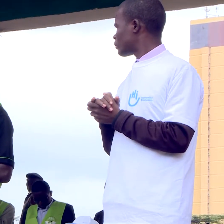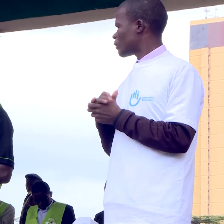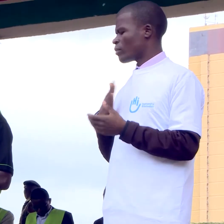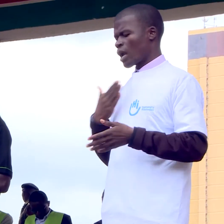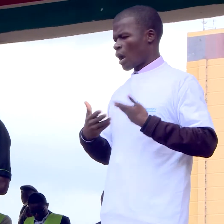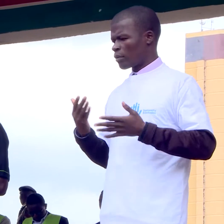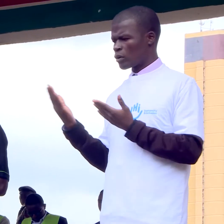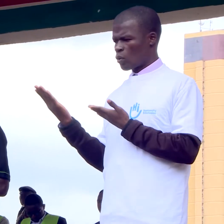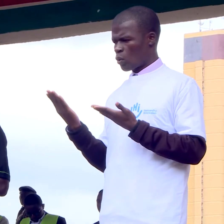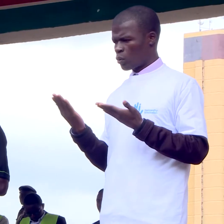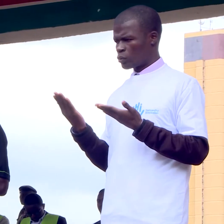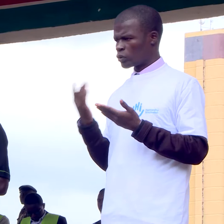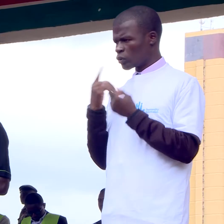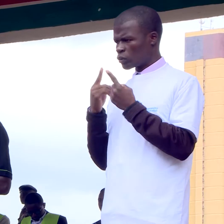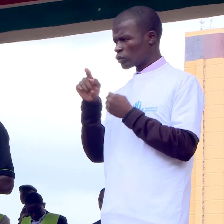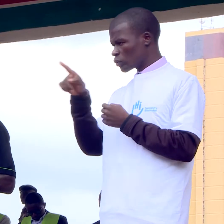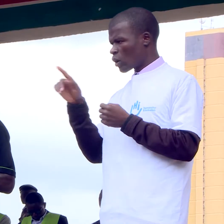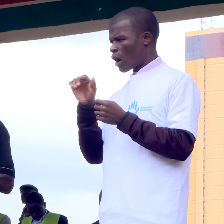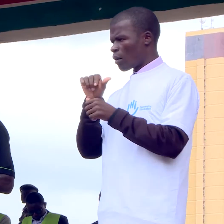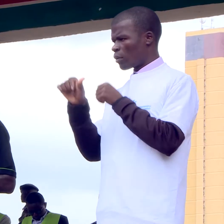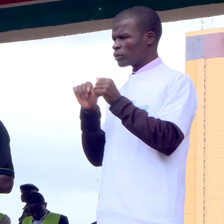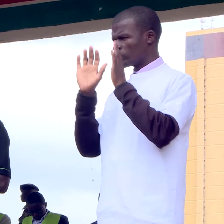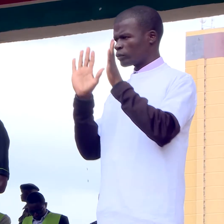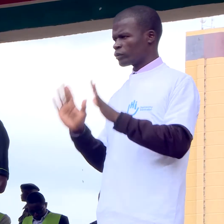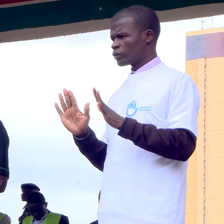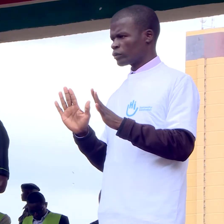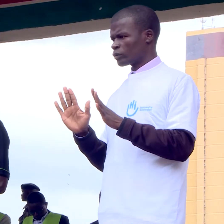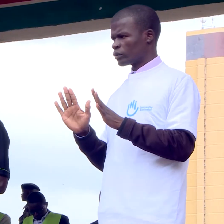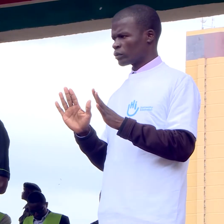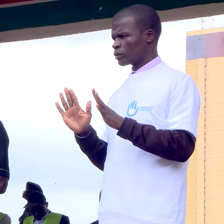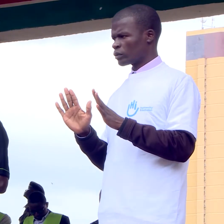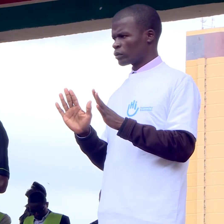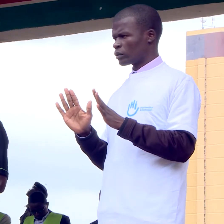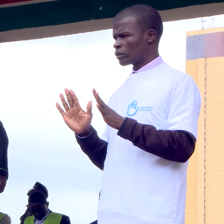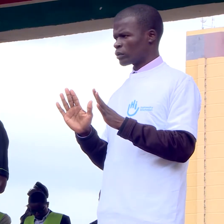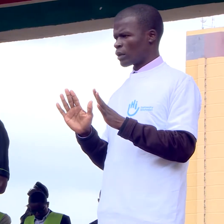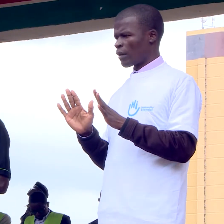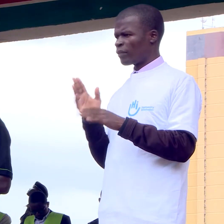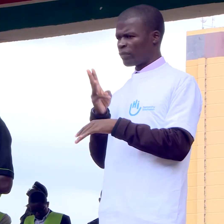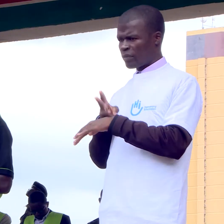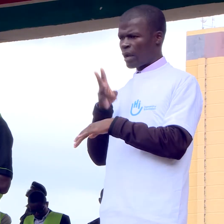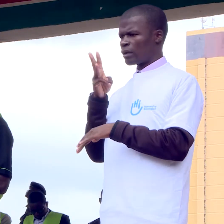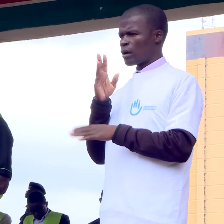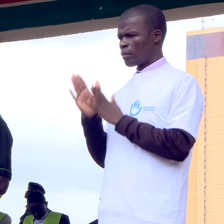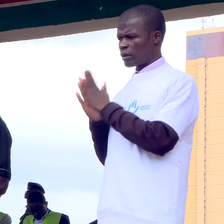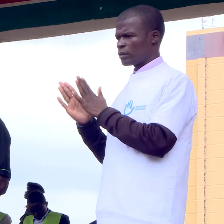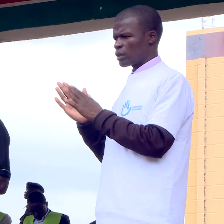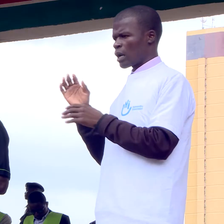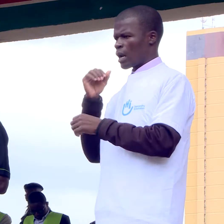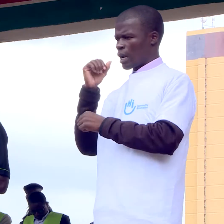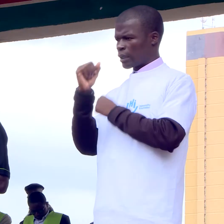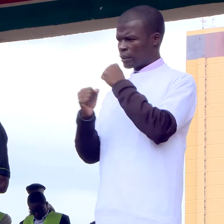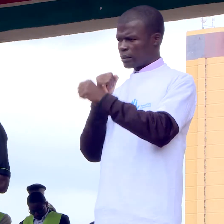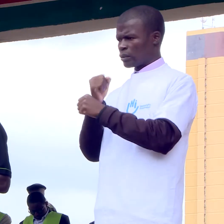to address you on this auspicious occasion of the launch of the 3rd edition of the annual Voter Education